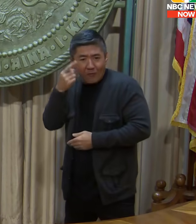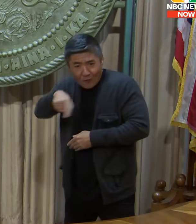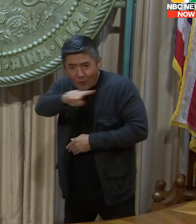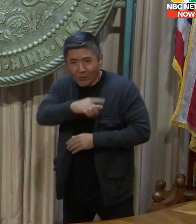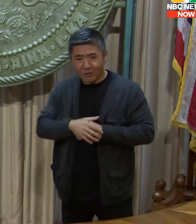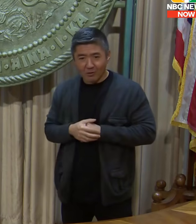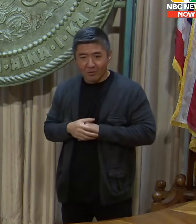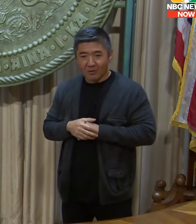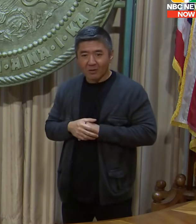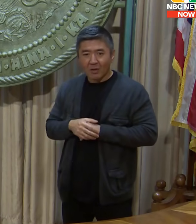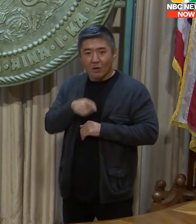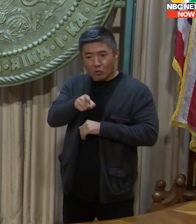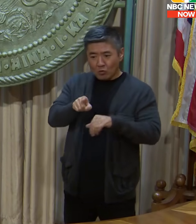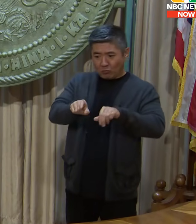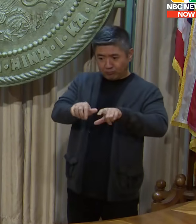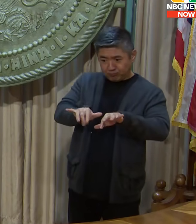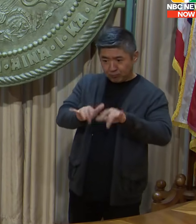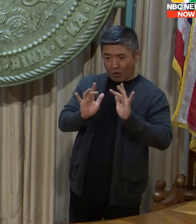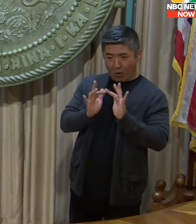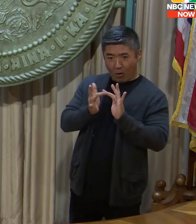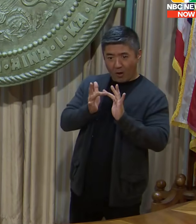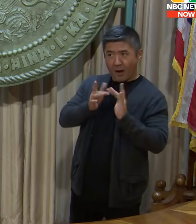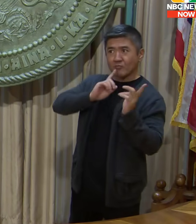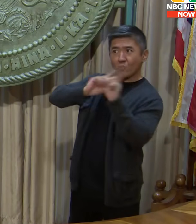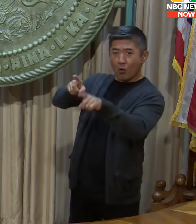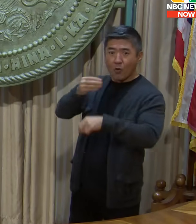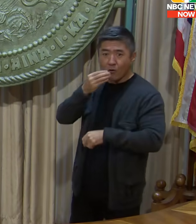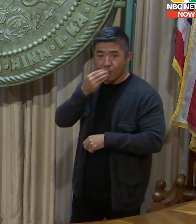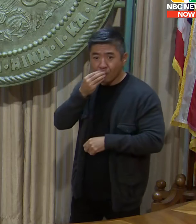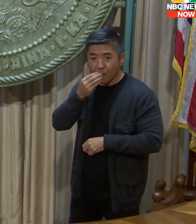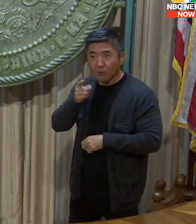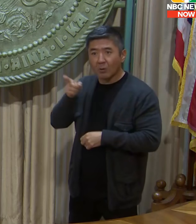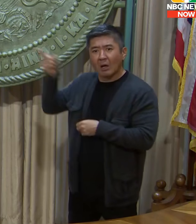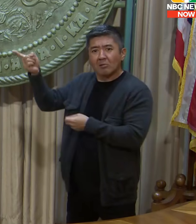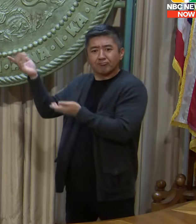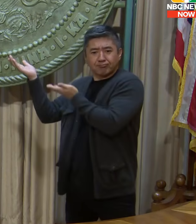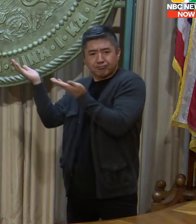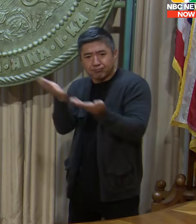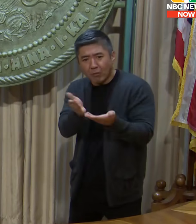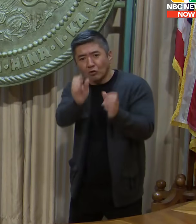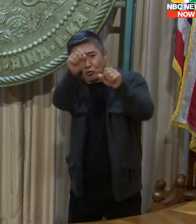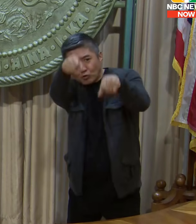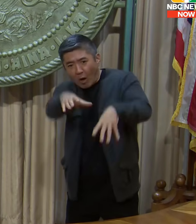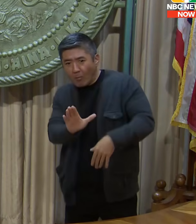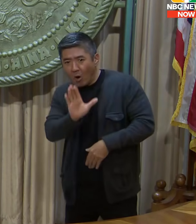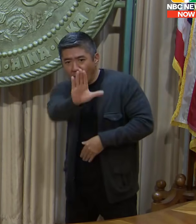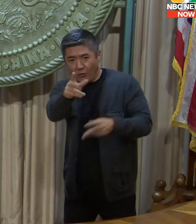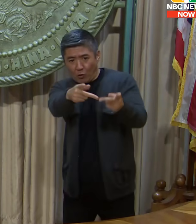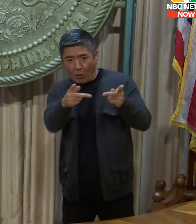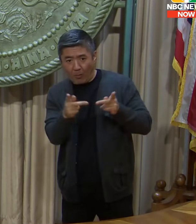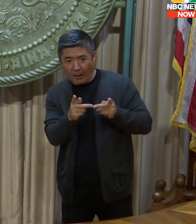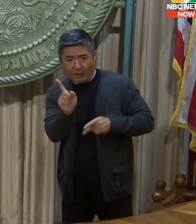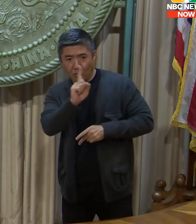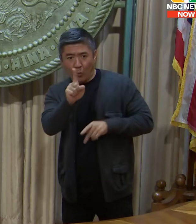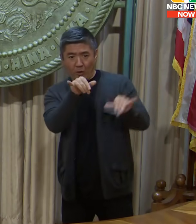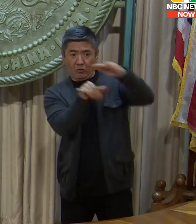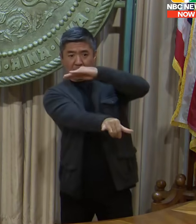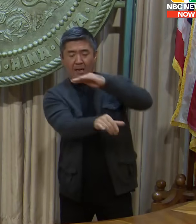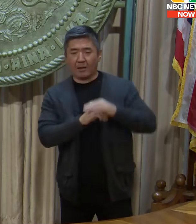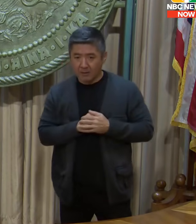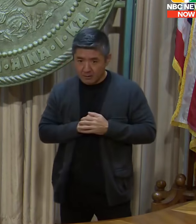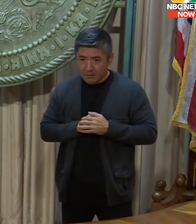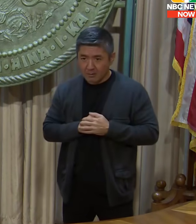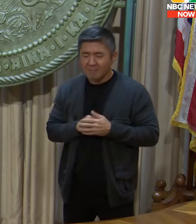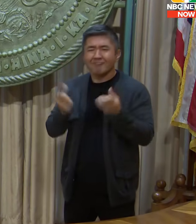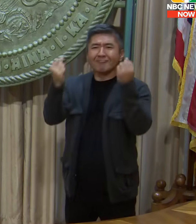groceries online and then have it delivered to their either home or their place of lodging. There's various companies that are stepping